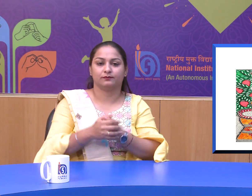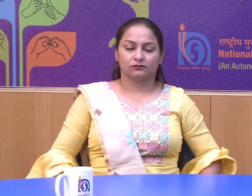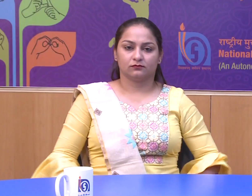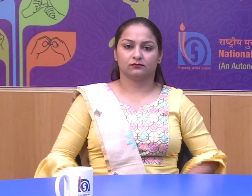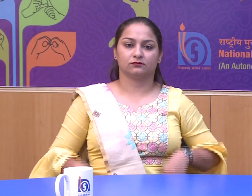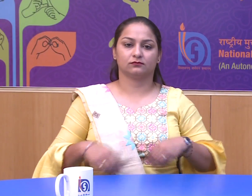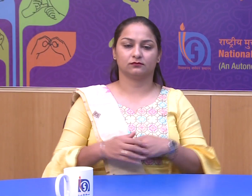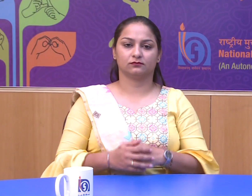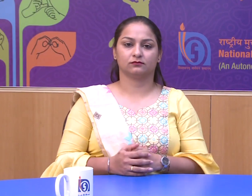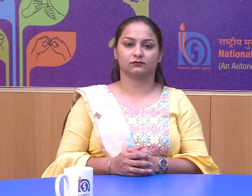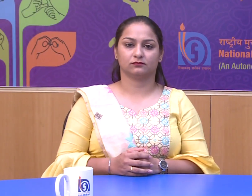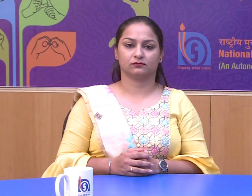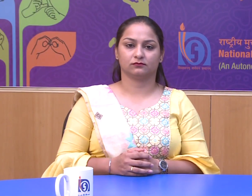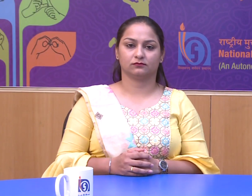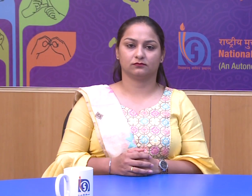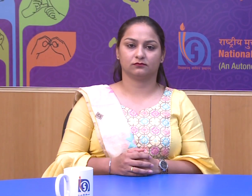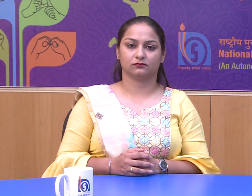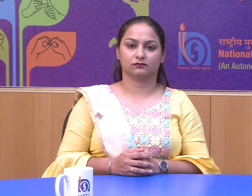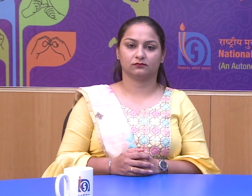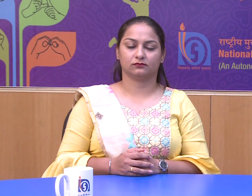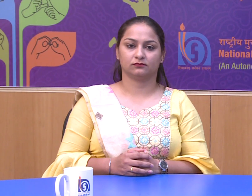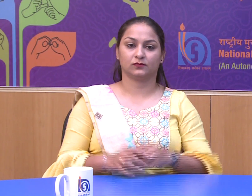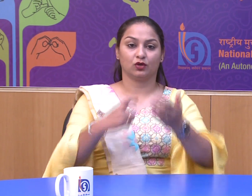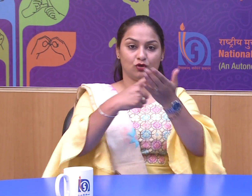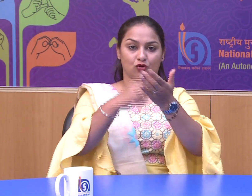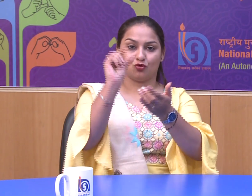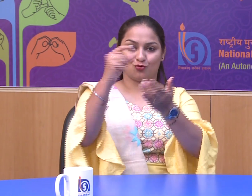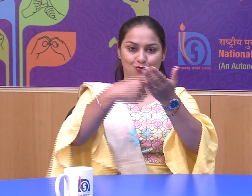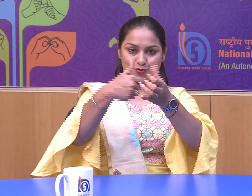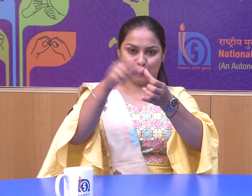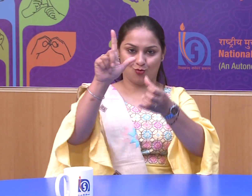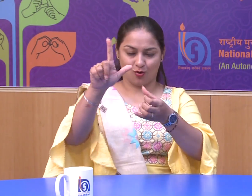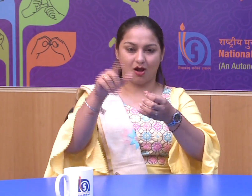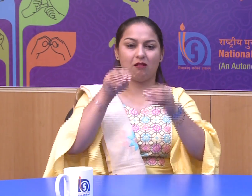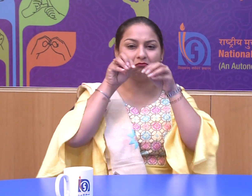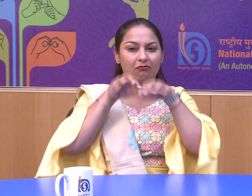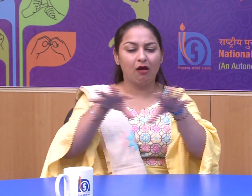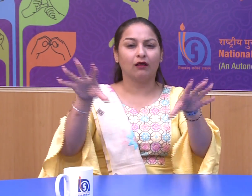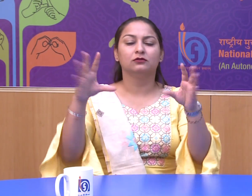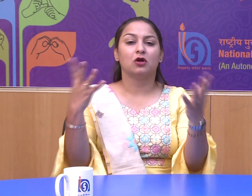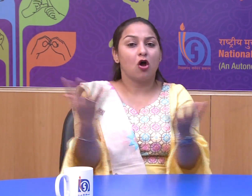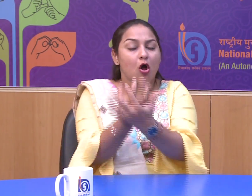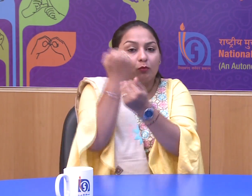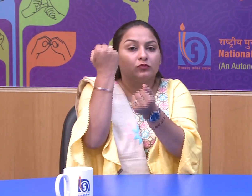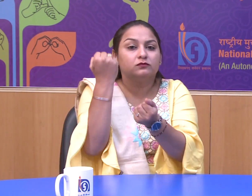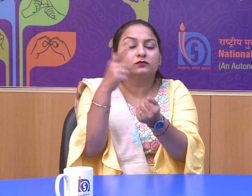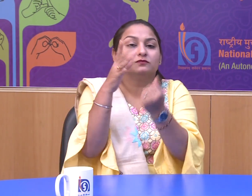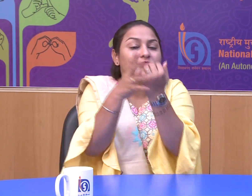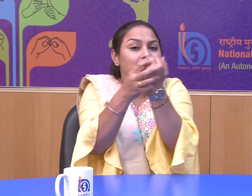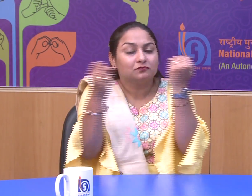The rural masses got opportunities to display their creative skills in many